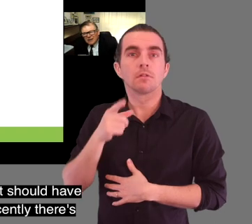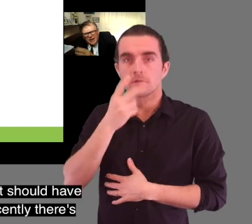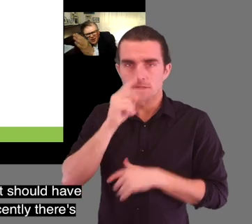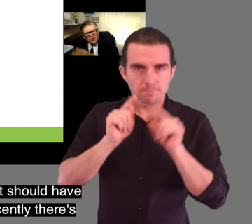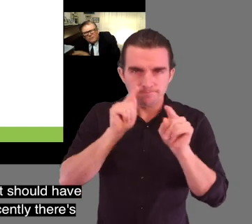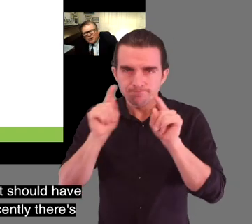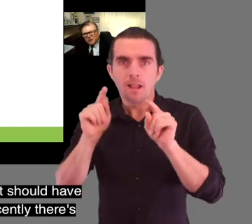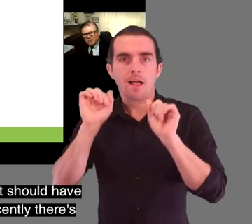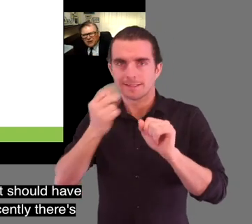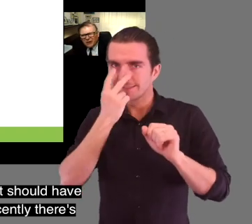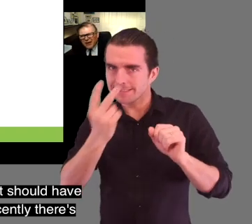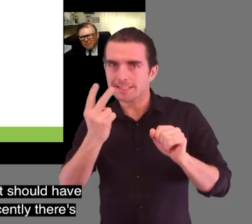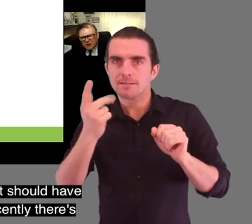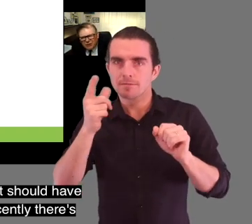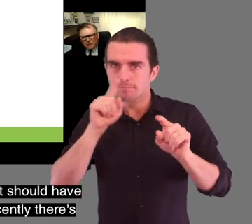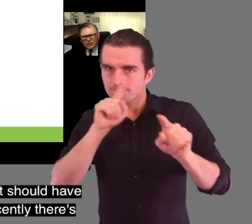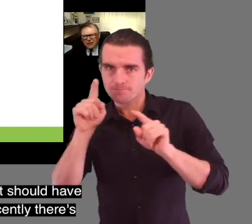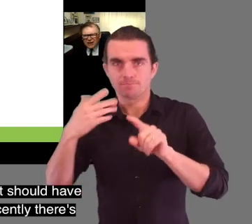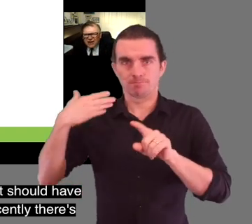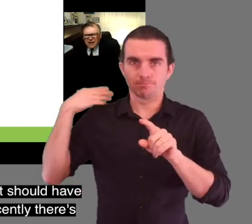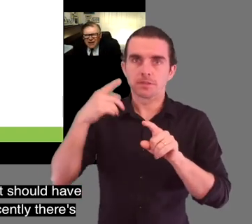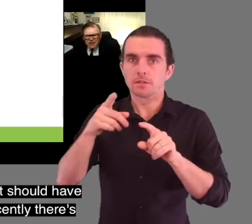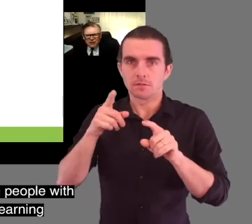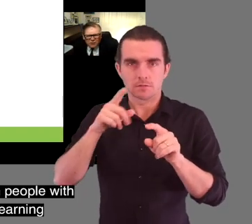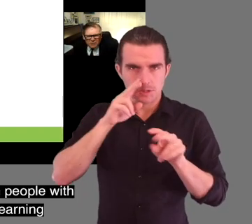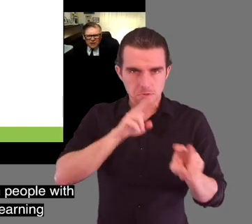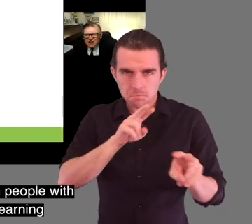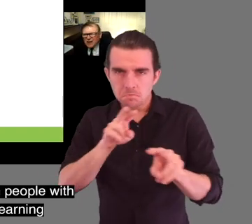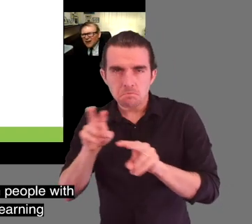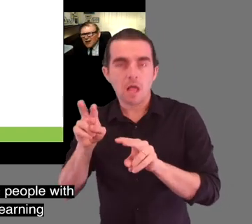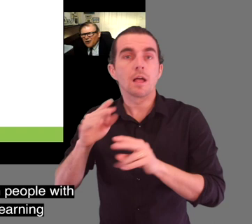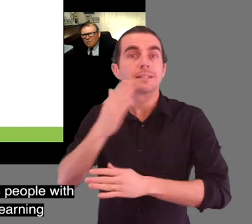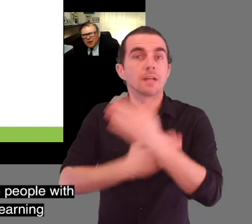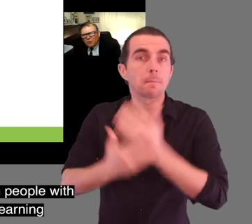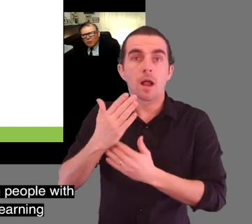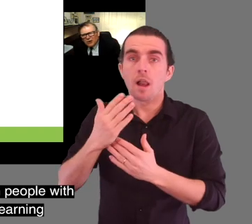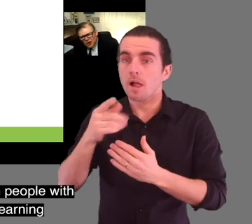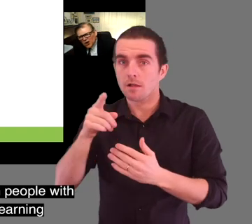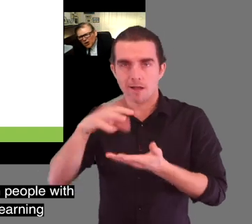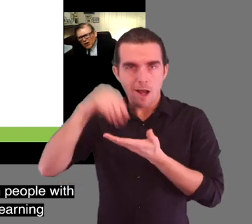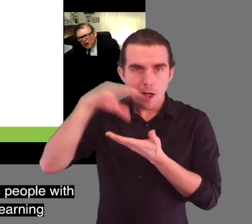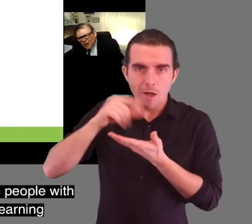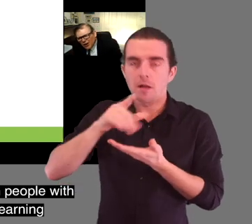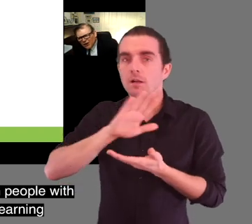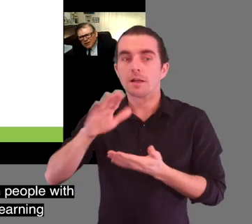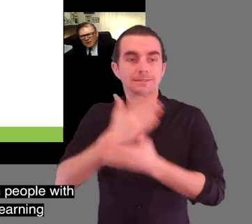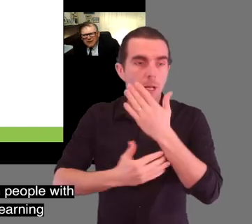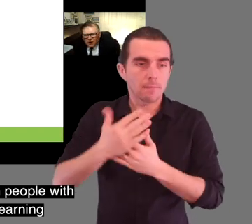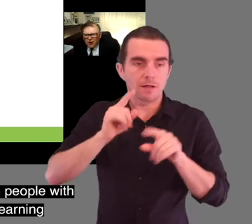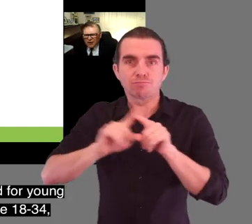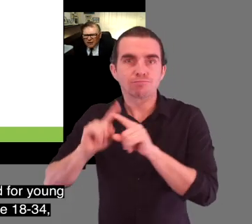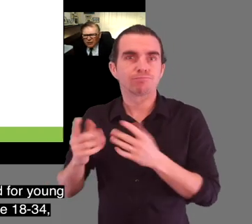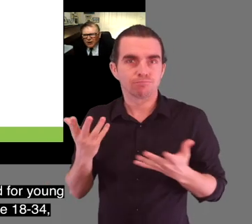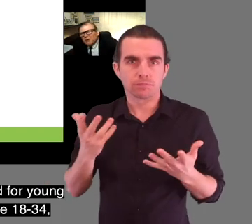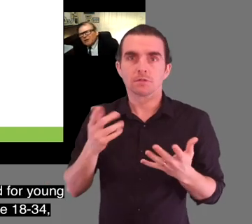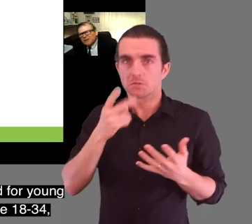There's another column that should have been on there, because recently there's also been a study done on people with learning disability or